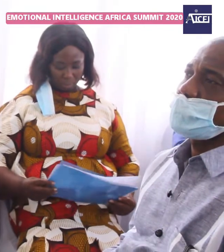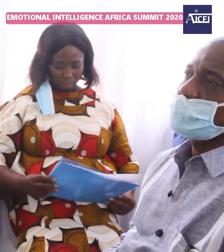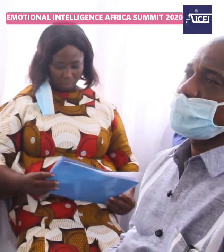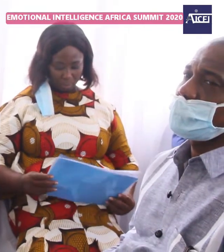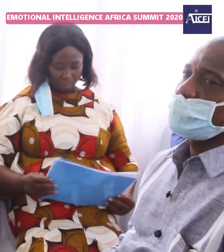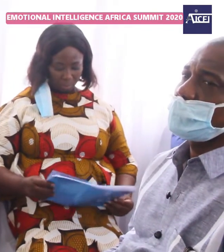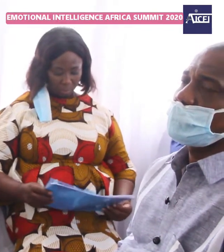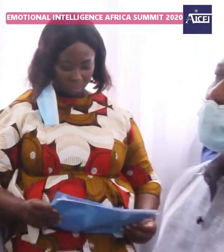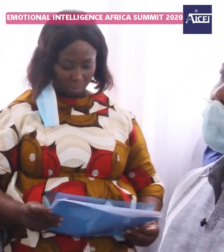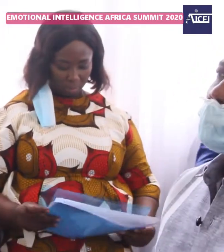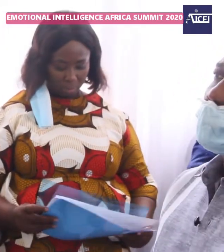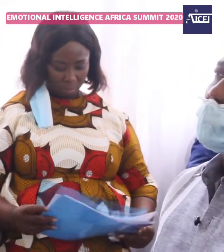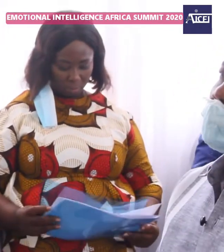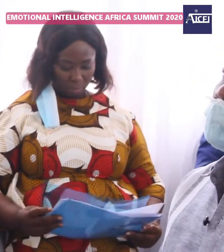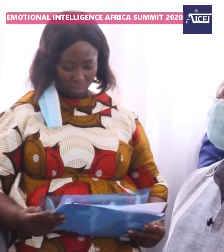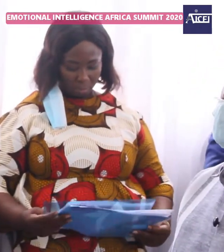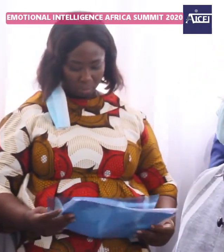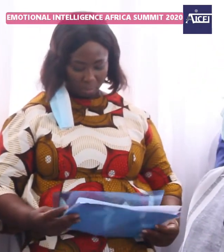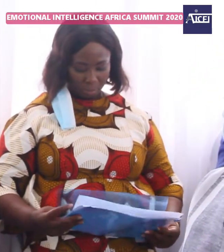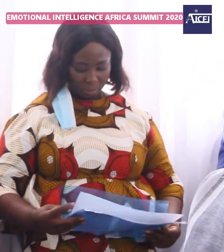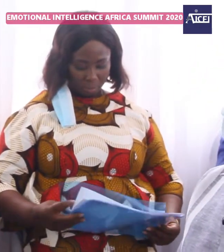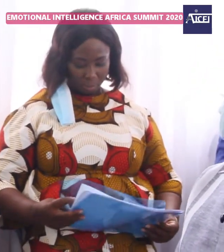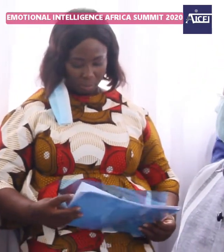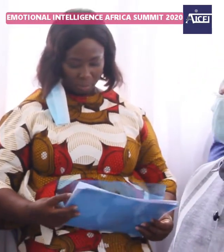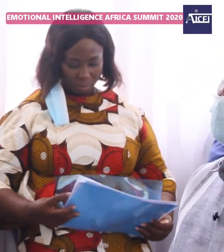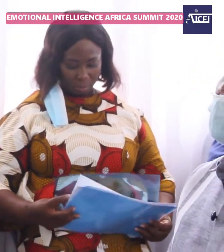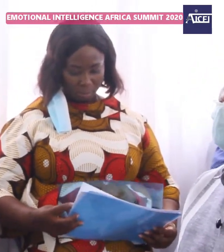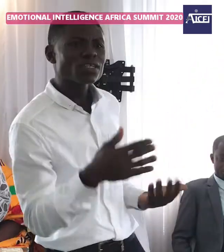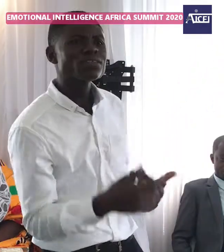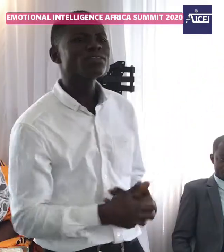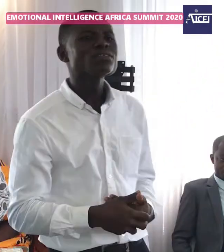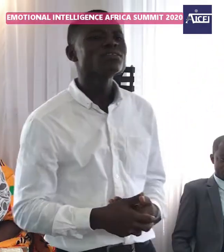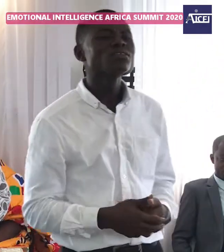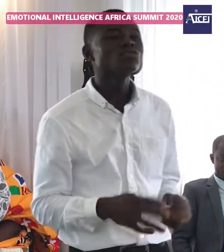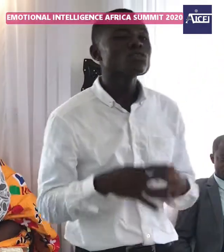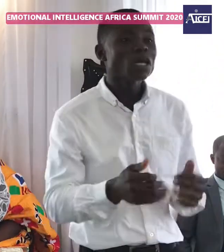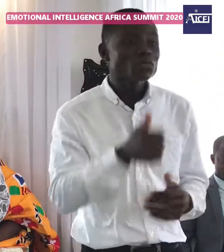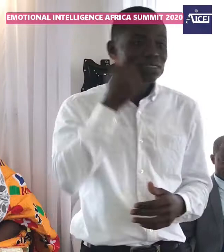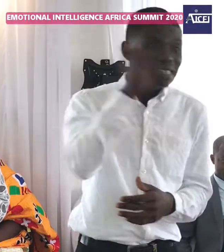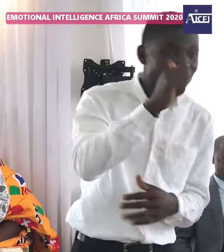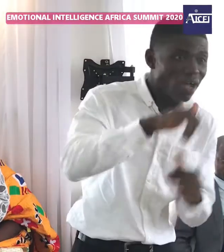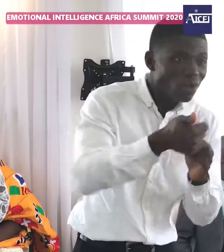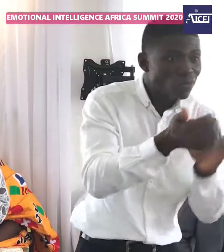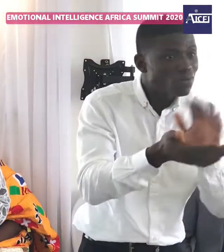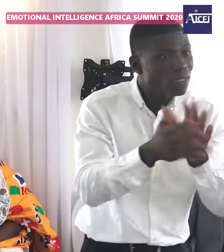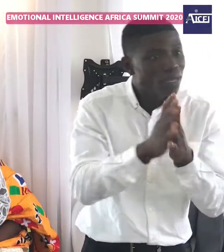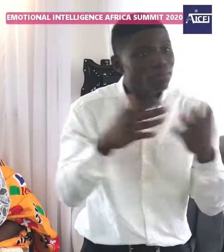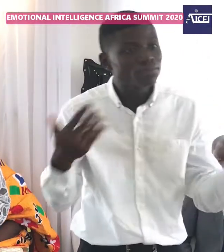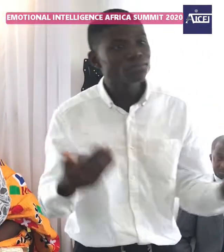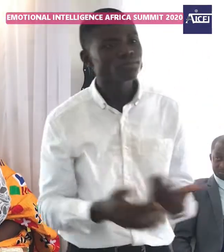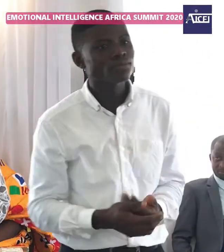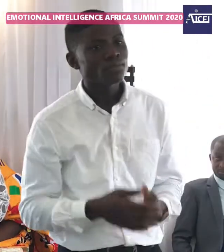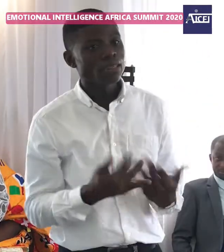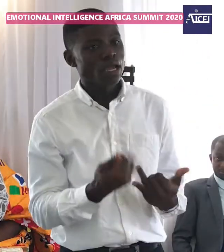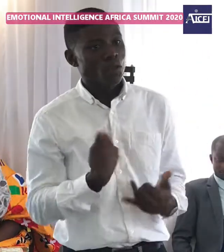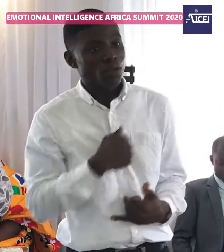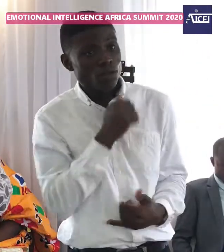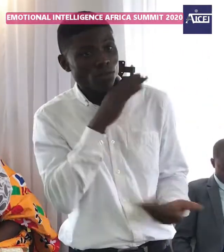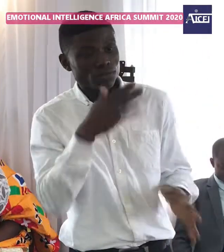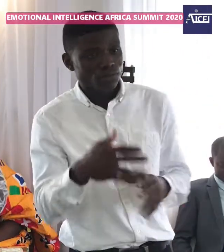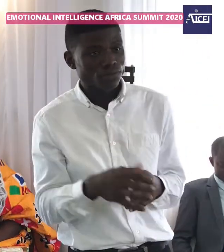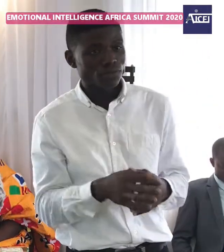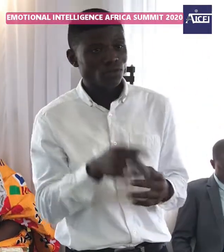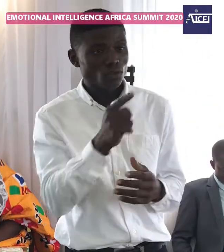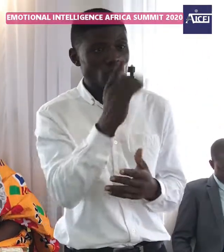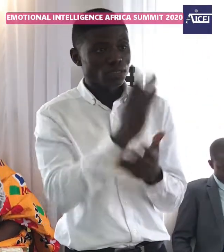leaving? And what future generation are you becoming yourself? Because so long as you are not dead, you